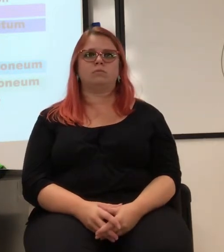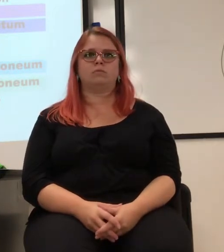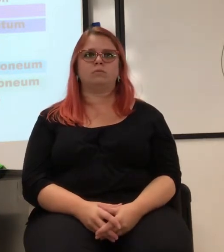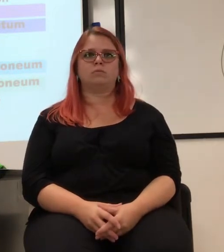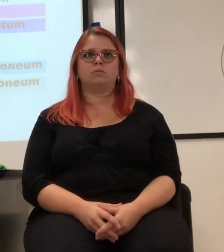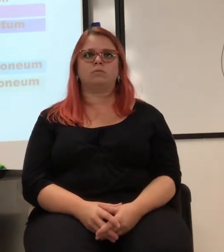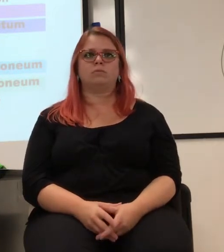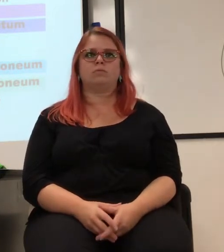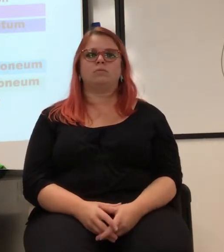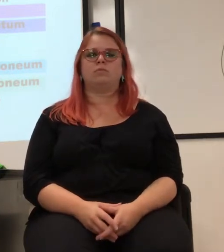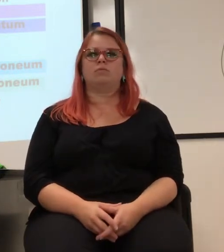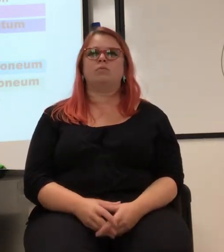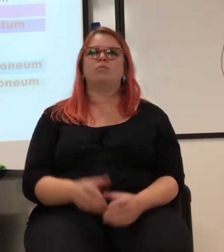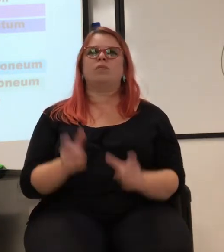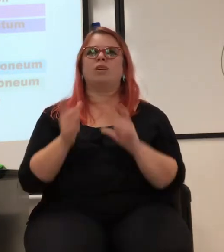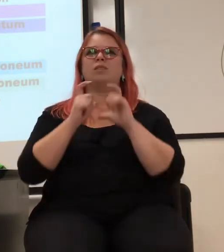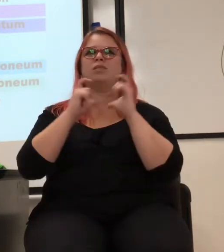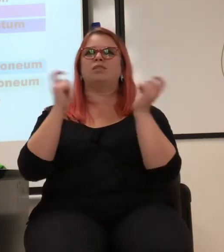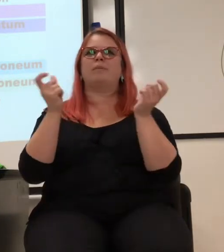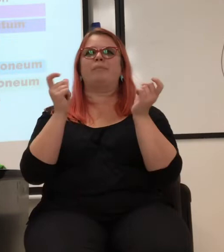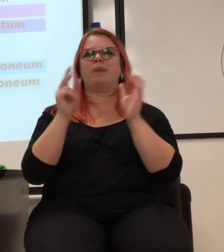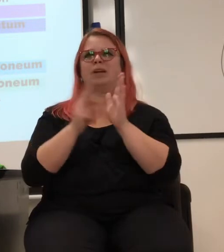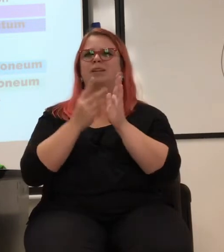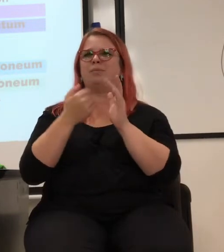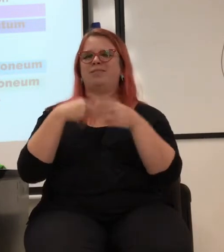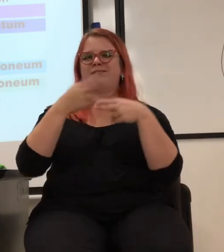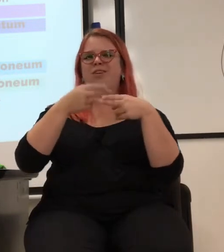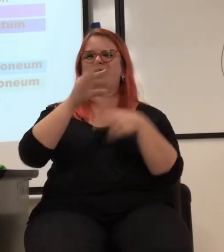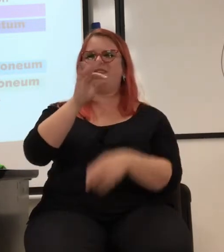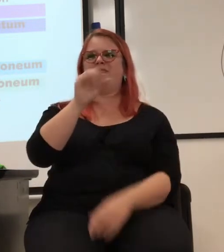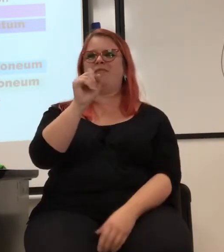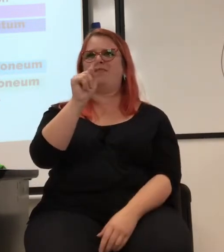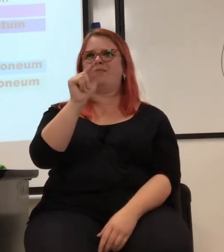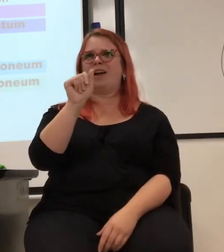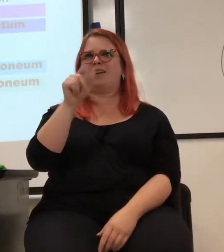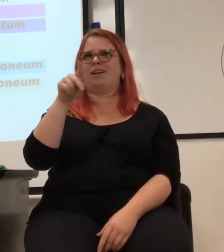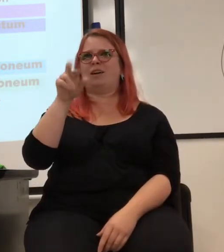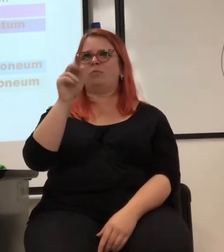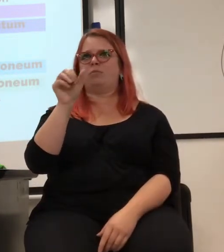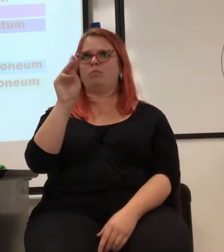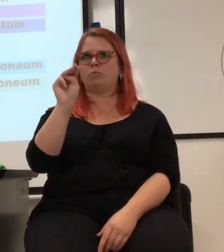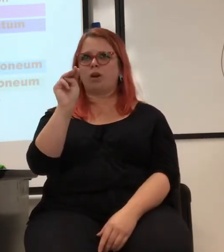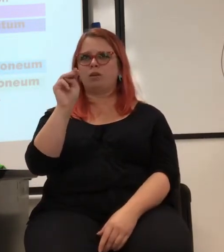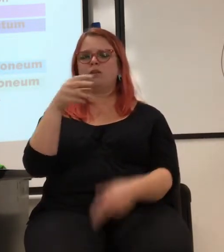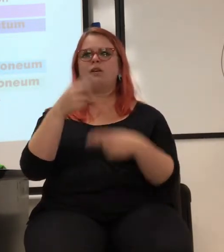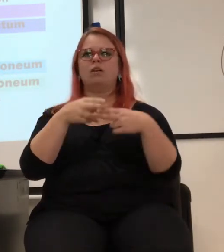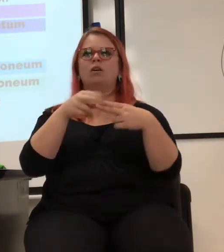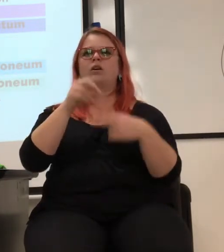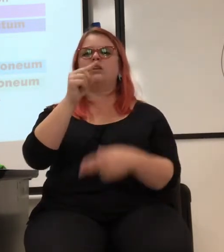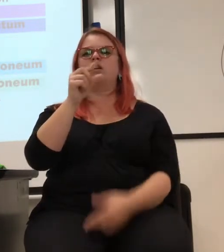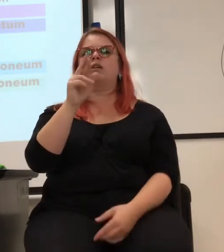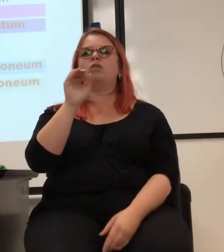There's a big double, I call it the fat apron. It's the greater omentum. Okay,